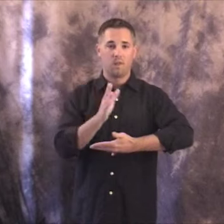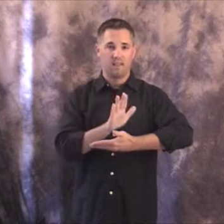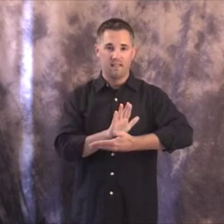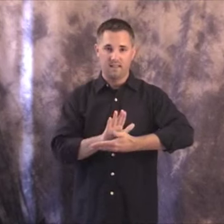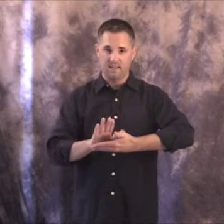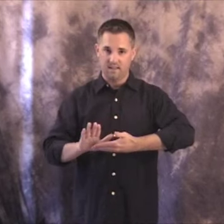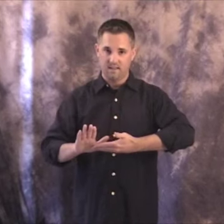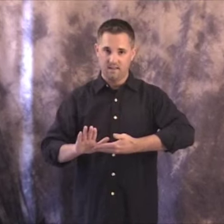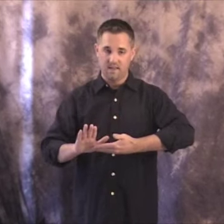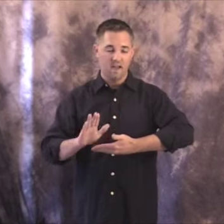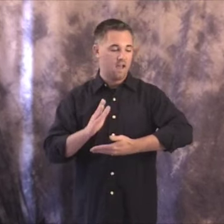holy